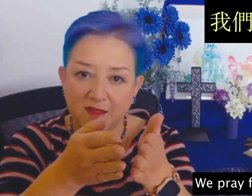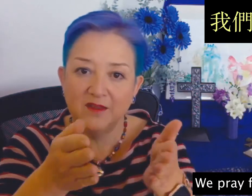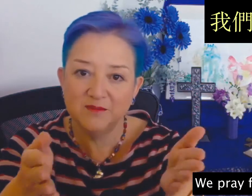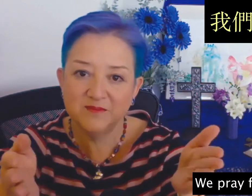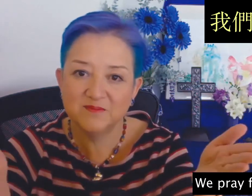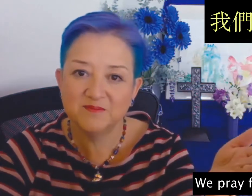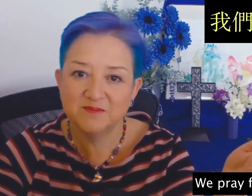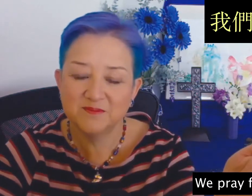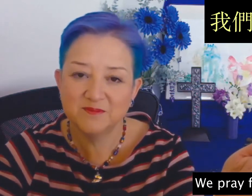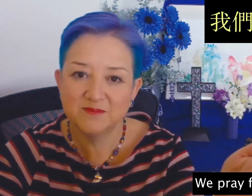another.